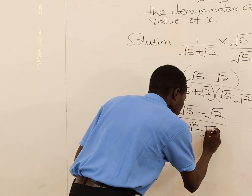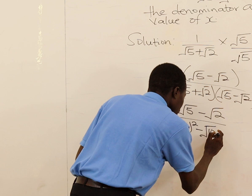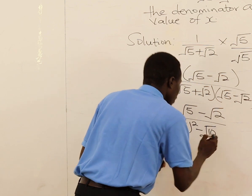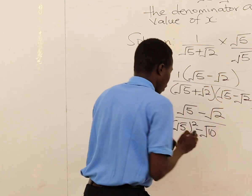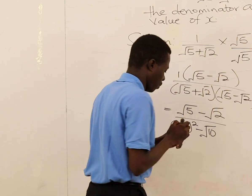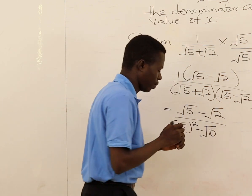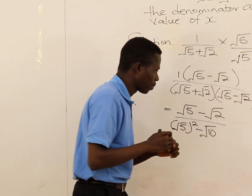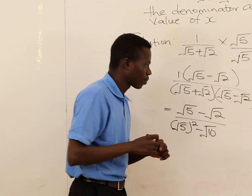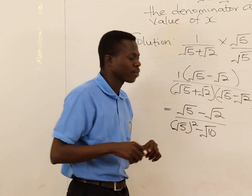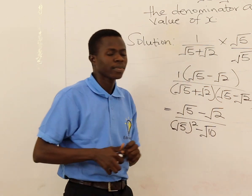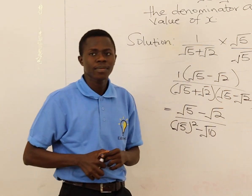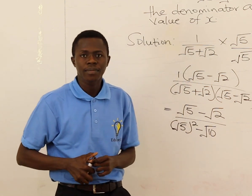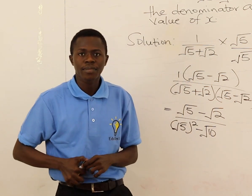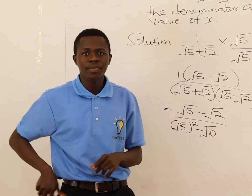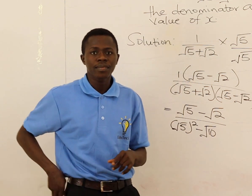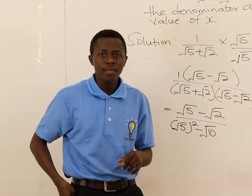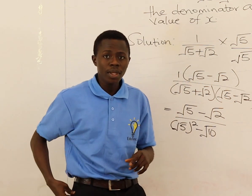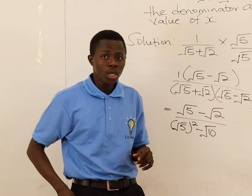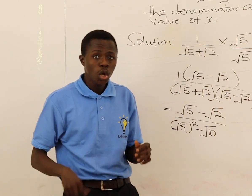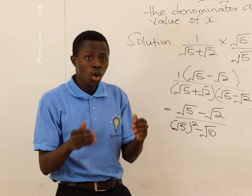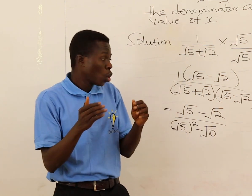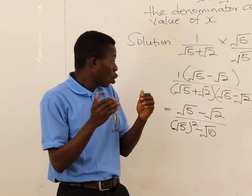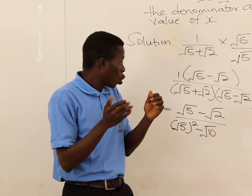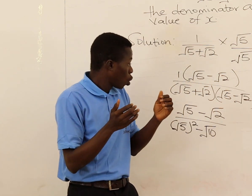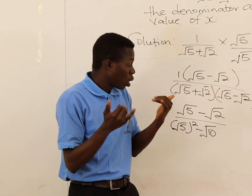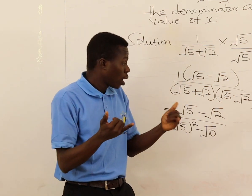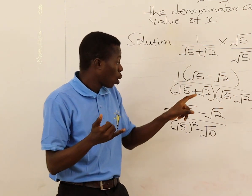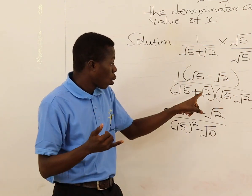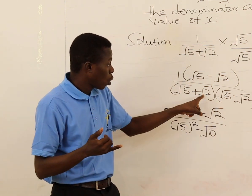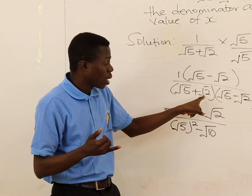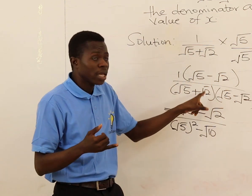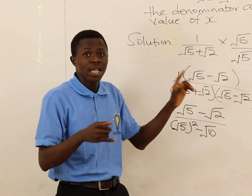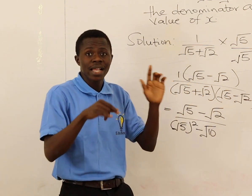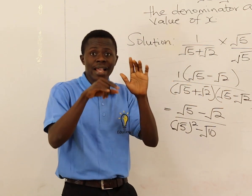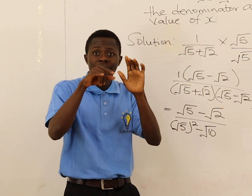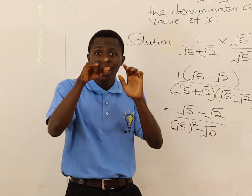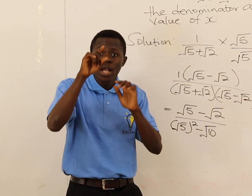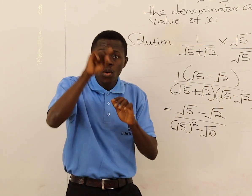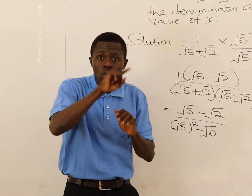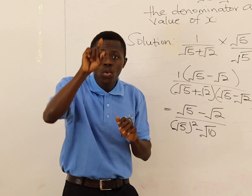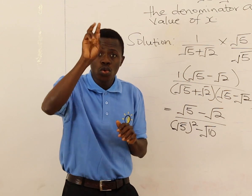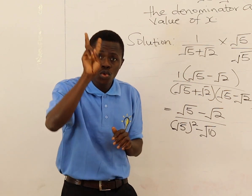square root of 2 multiplying square root of 5, you can see